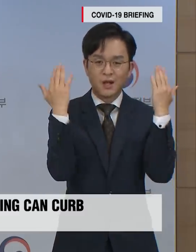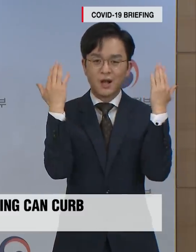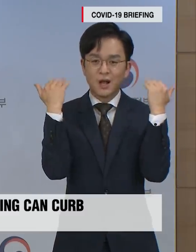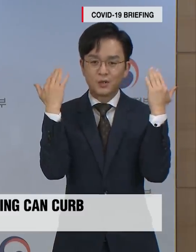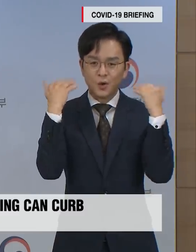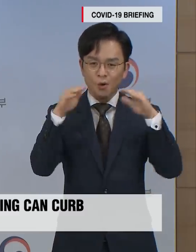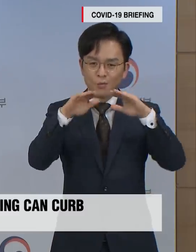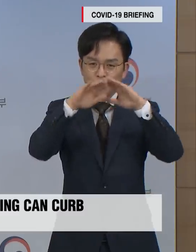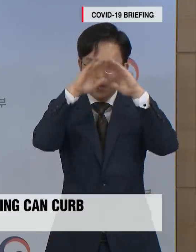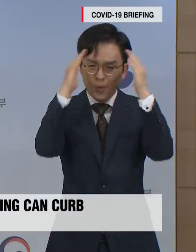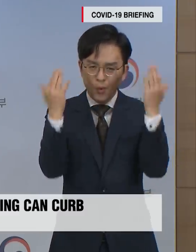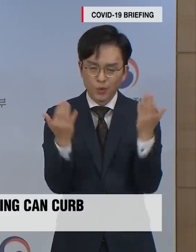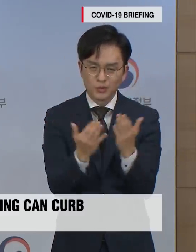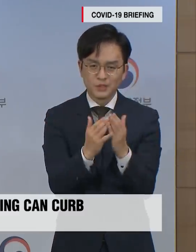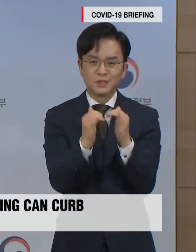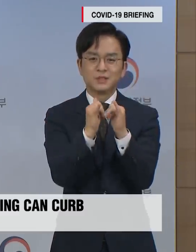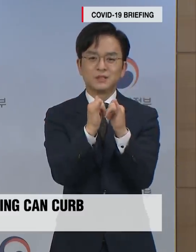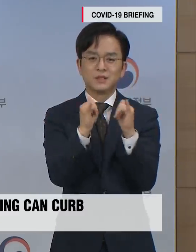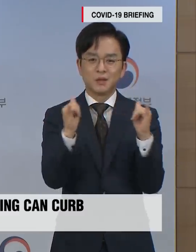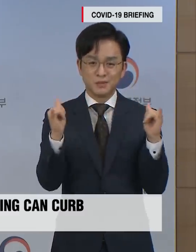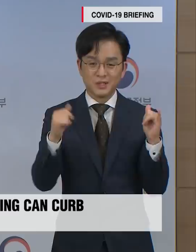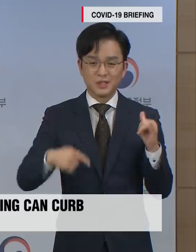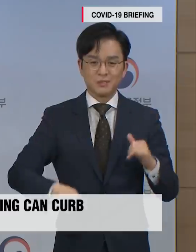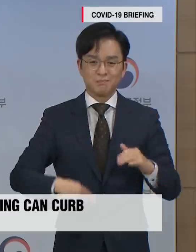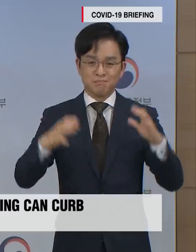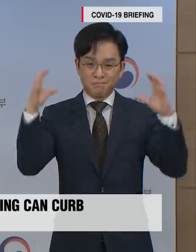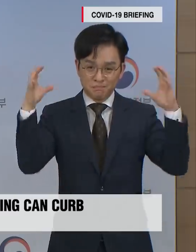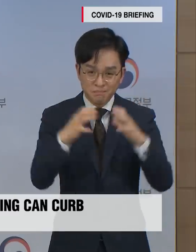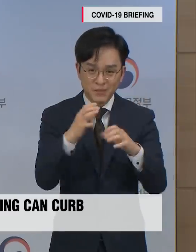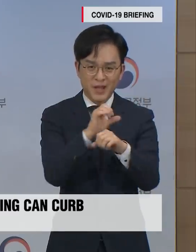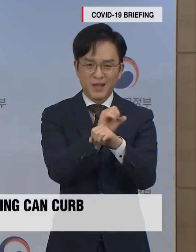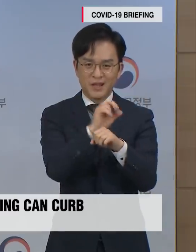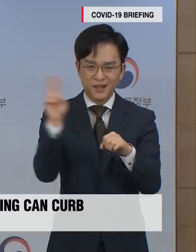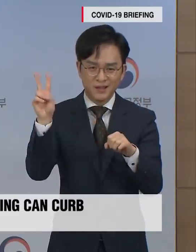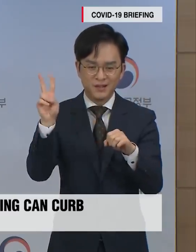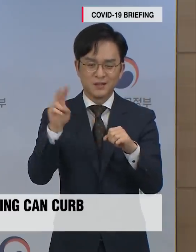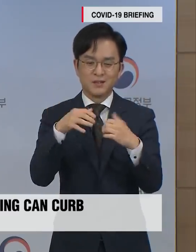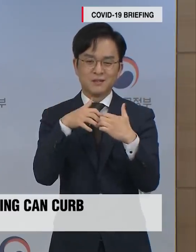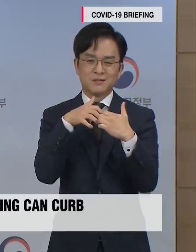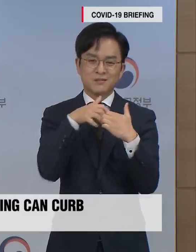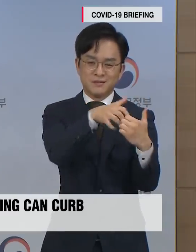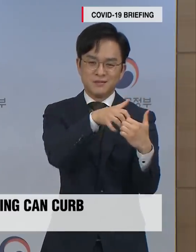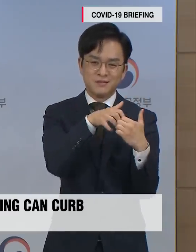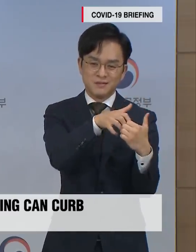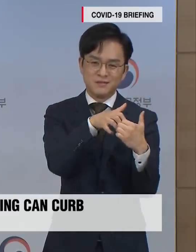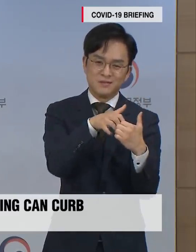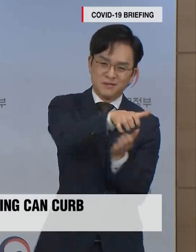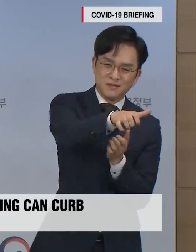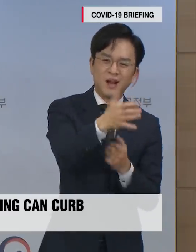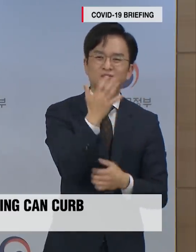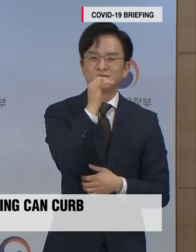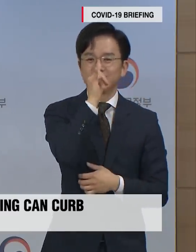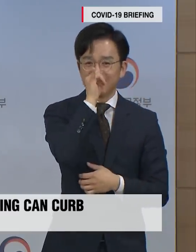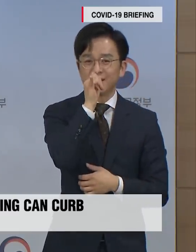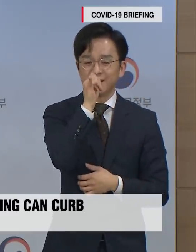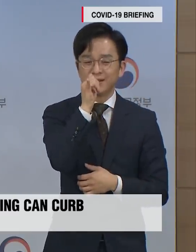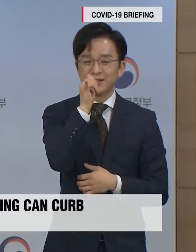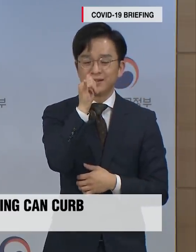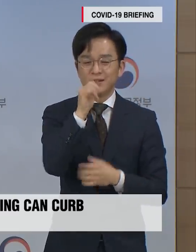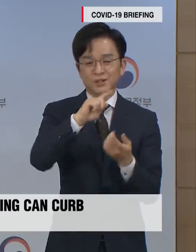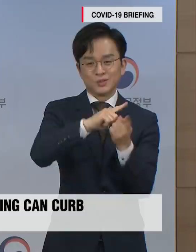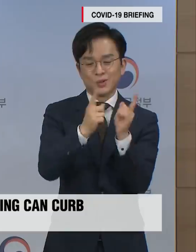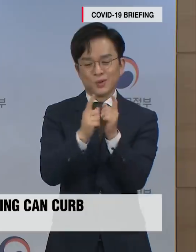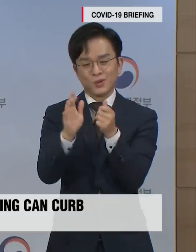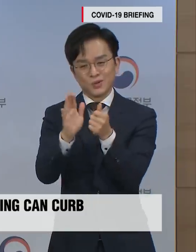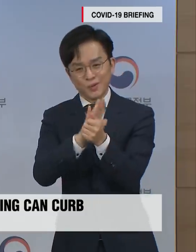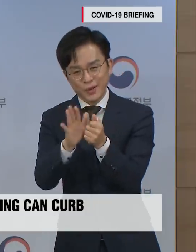need the help of the academia, the medical facilities, and our citizens. And only by doing so, we'll be able to overcome it.